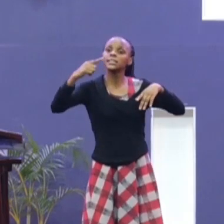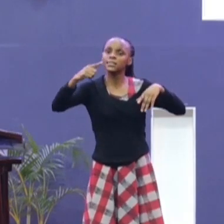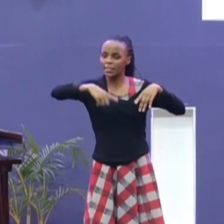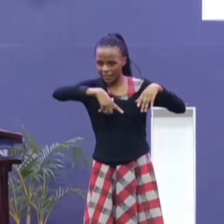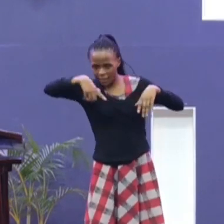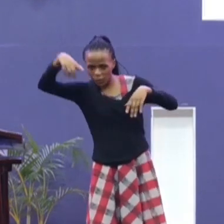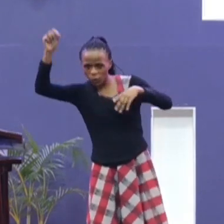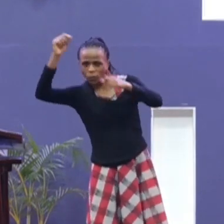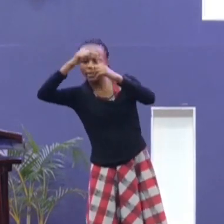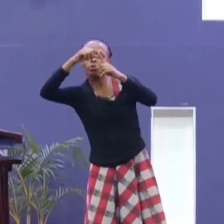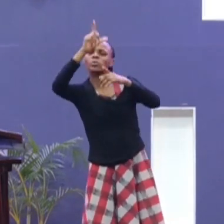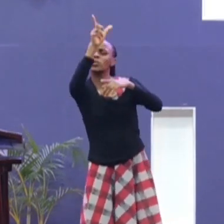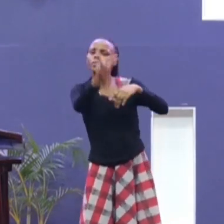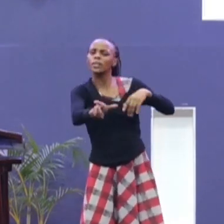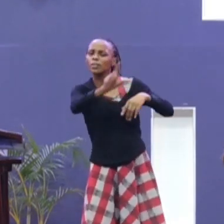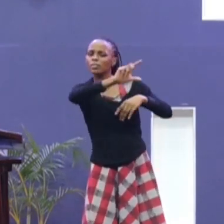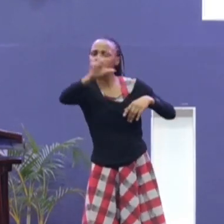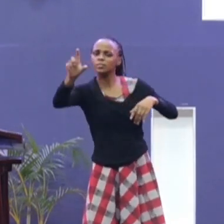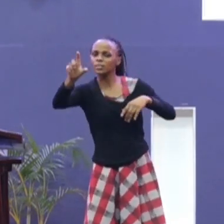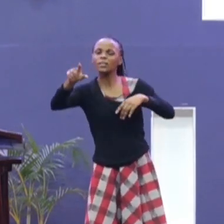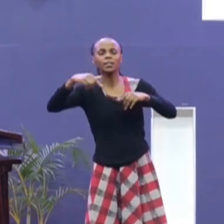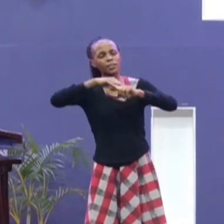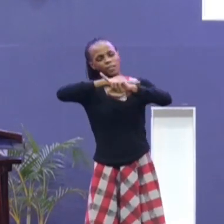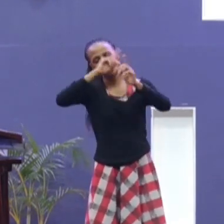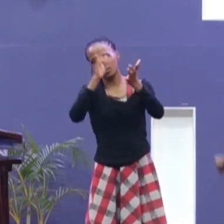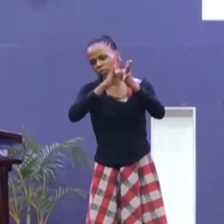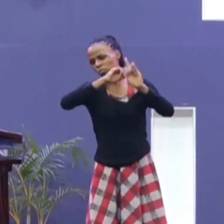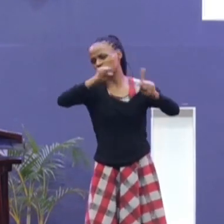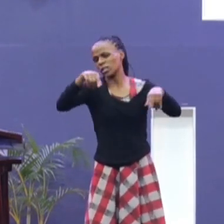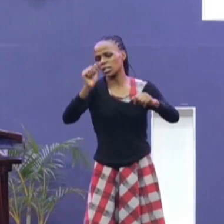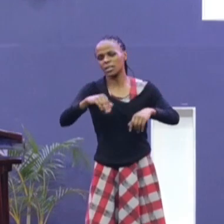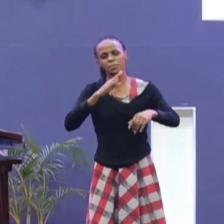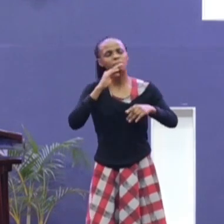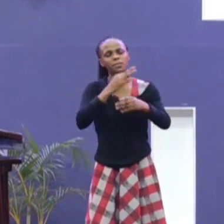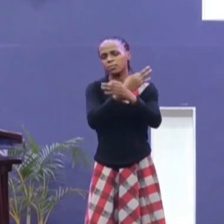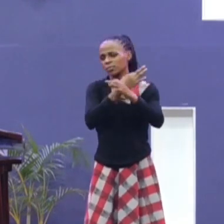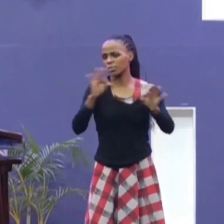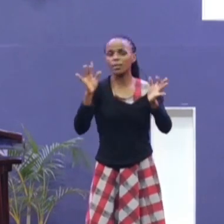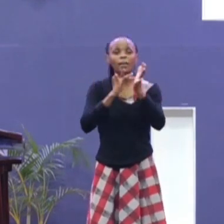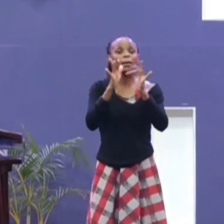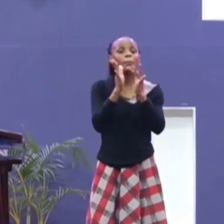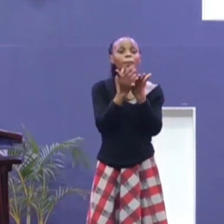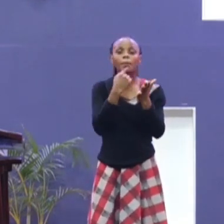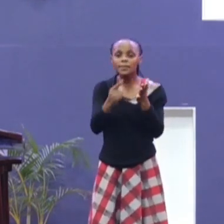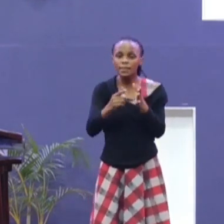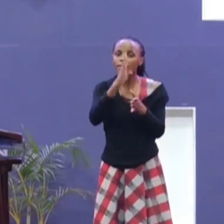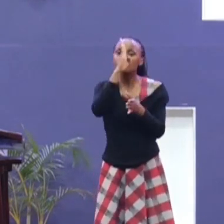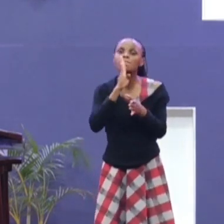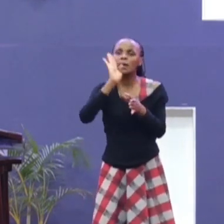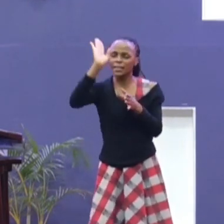the cross. Agambye yagenda ku musaalaba. That we may be free. Ffe tubeere baddembe. The Bible says that by